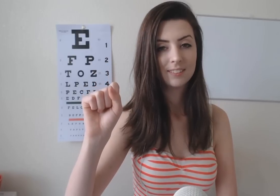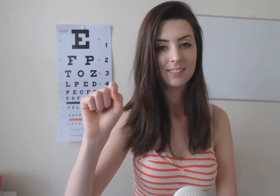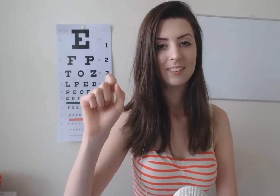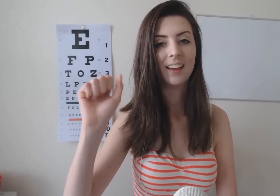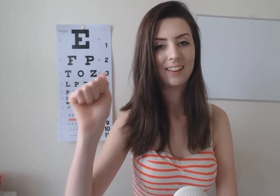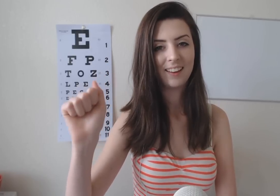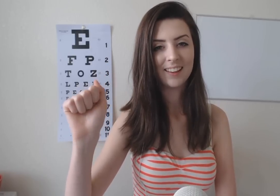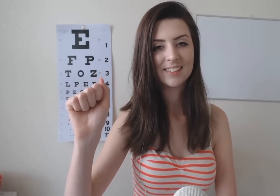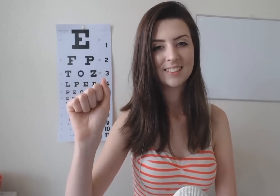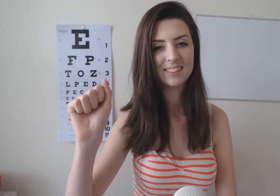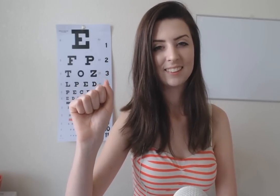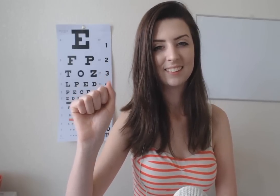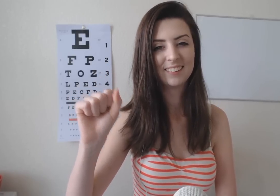yeah, S,